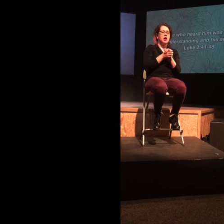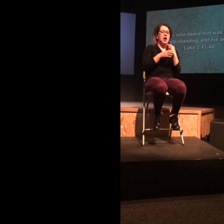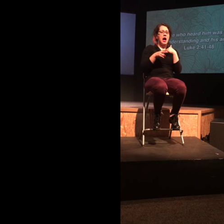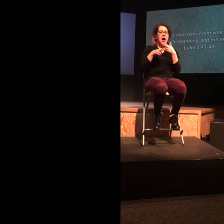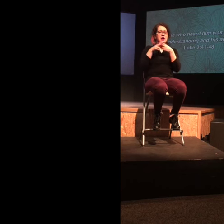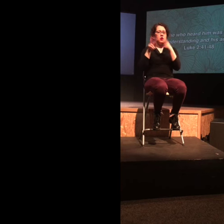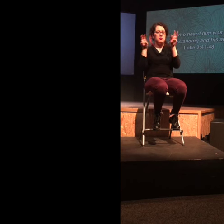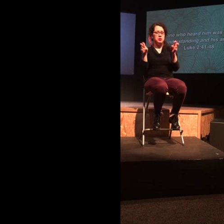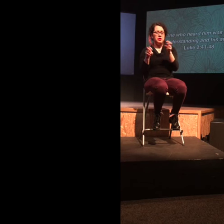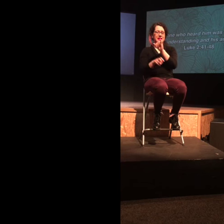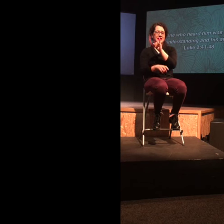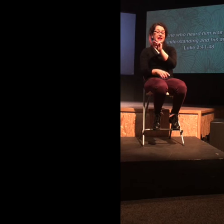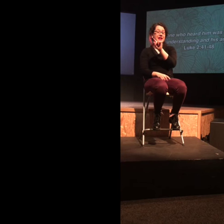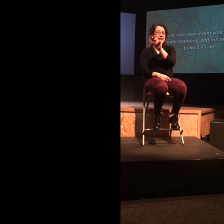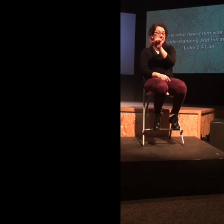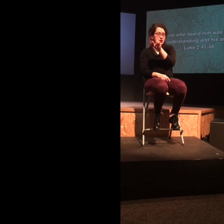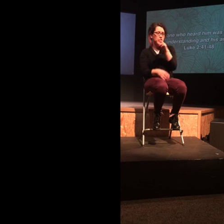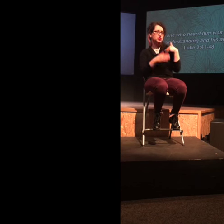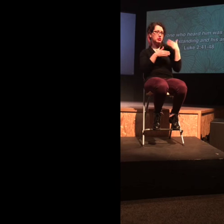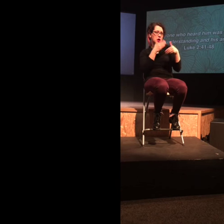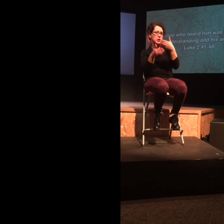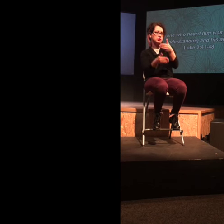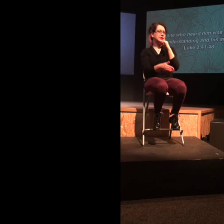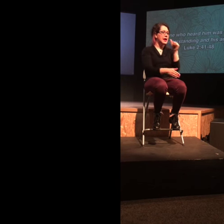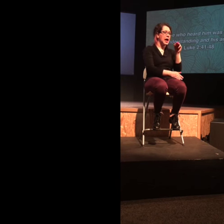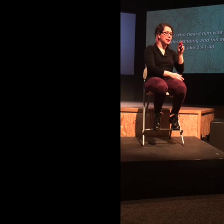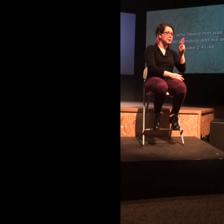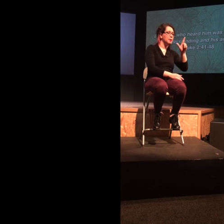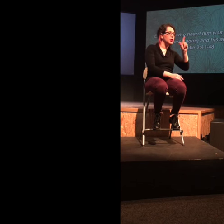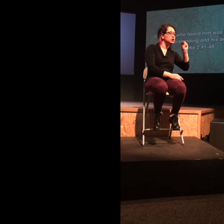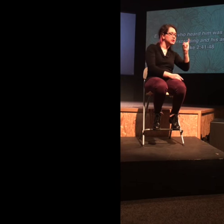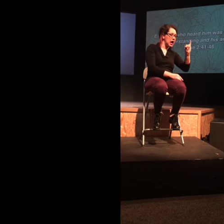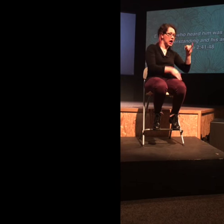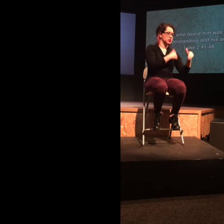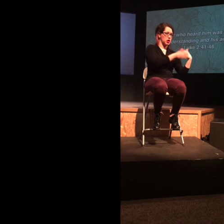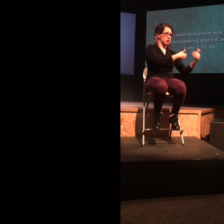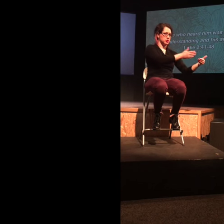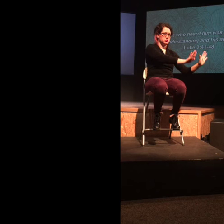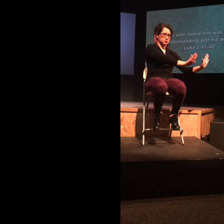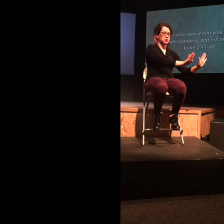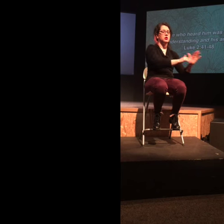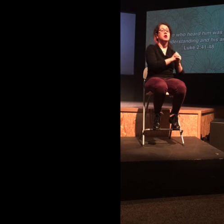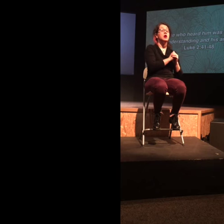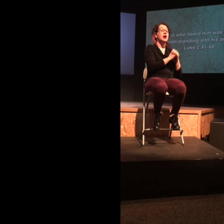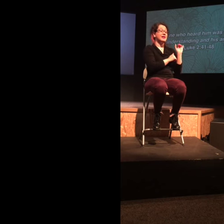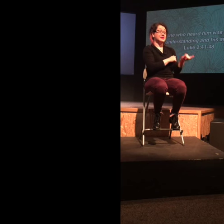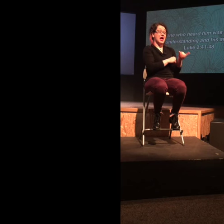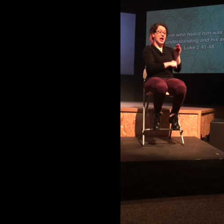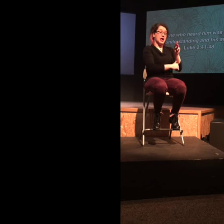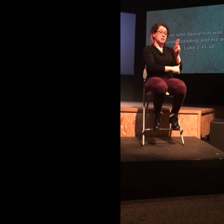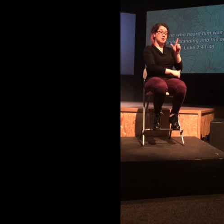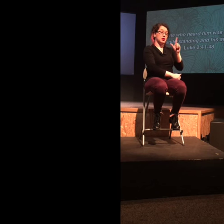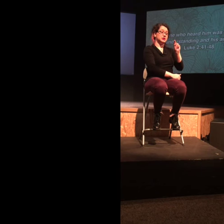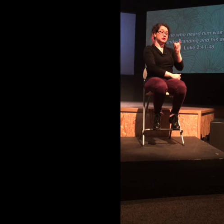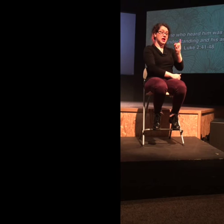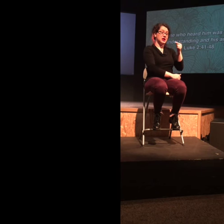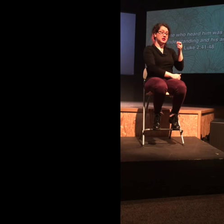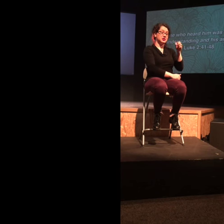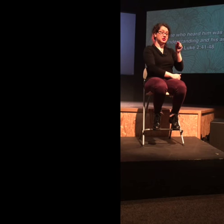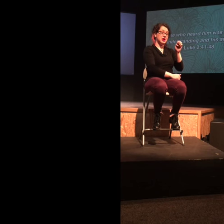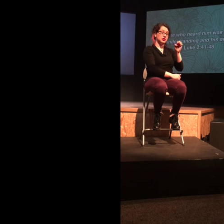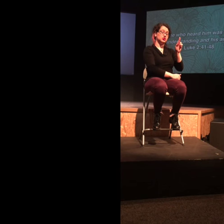it's intergenerational and not multi-generational. And this is the way I describe it. Is I would say multi-generational ministry